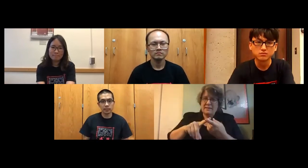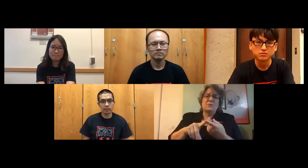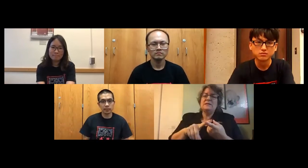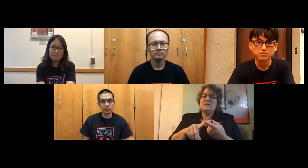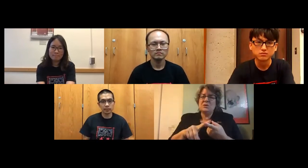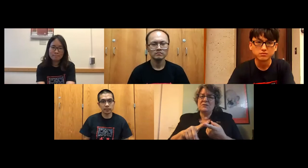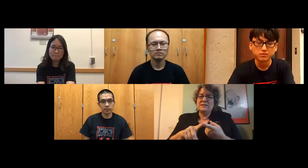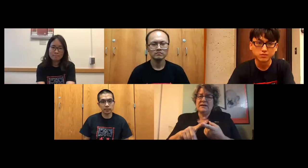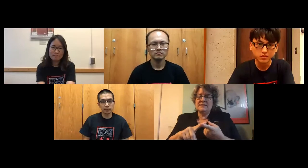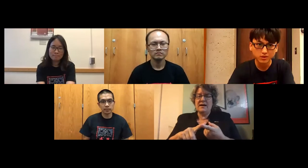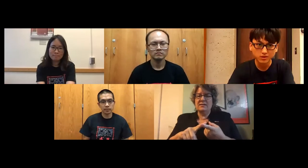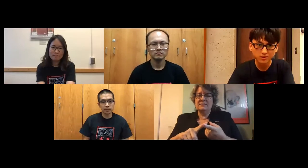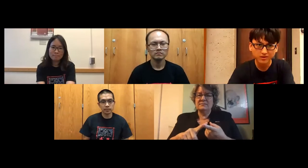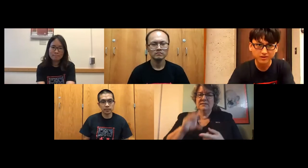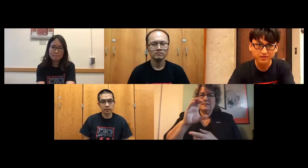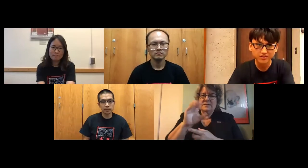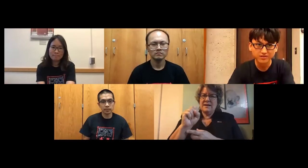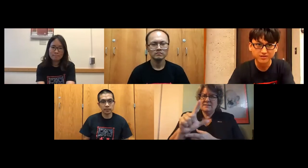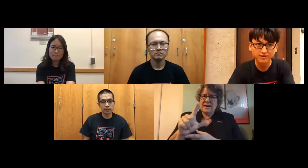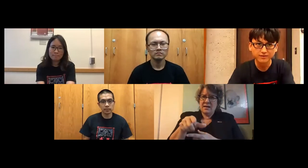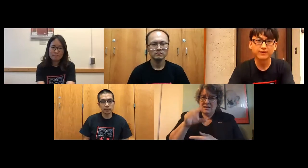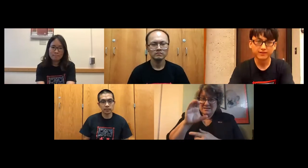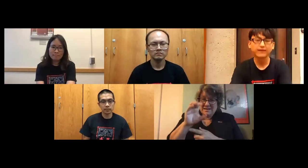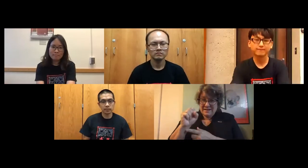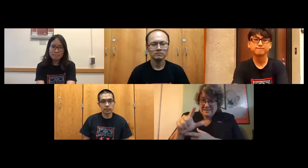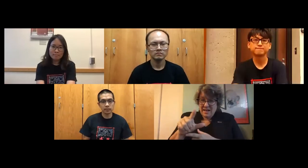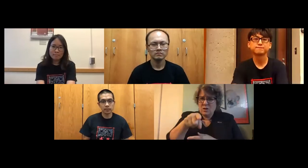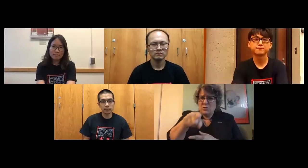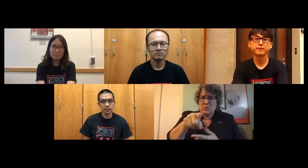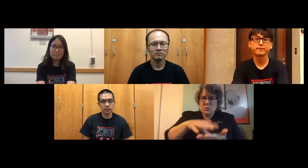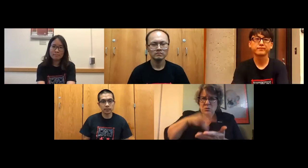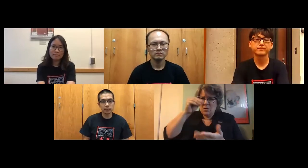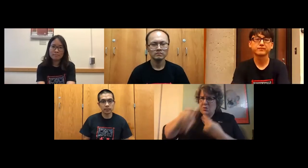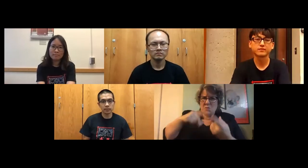When did you learn CSL?